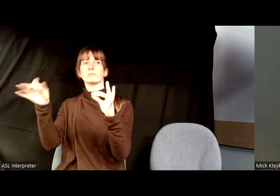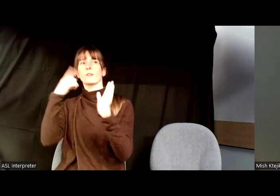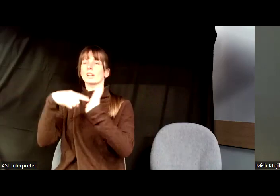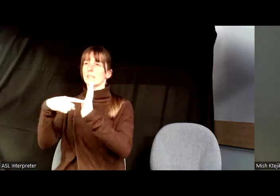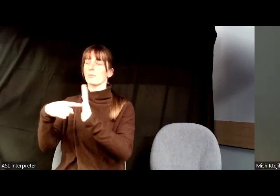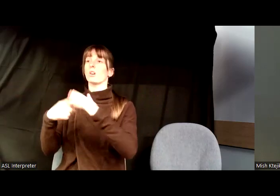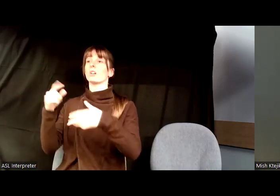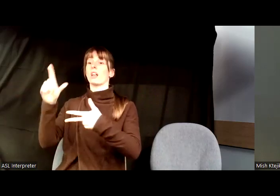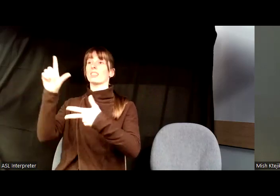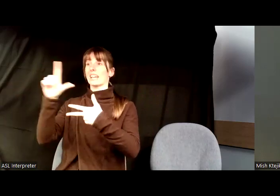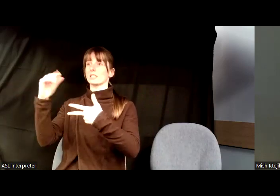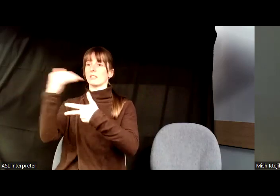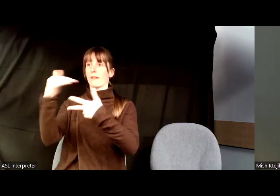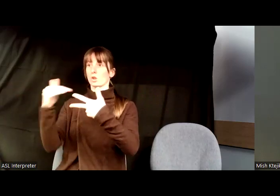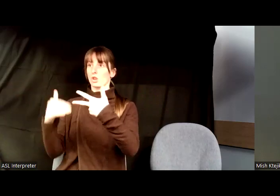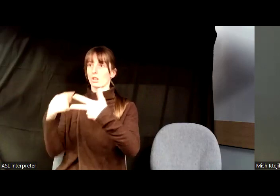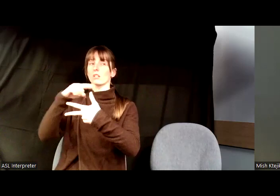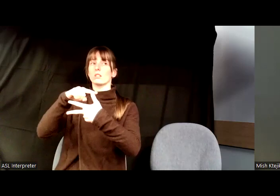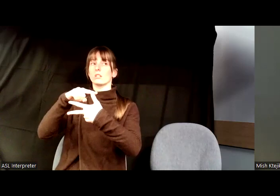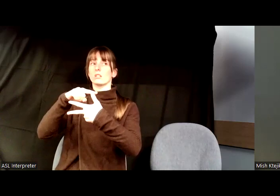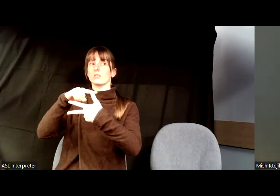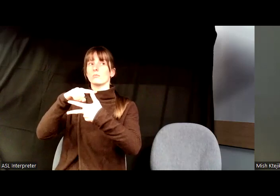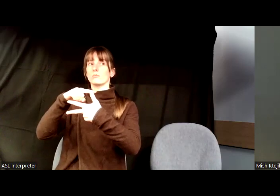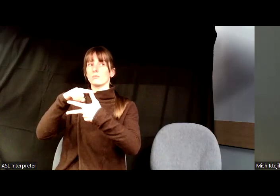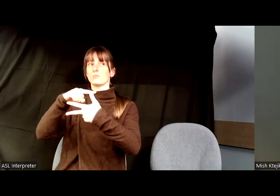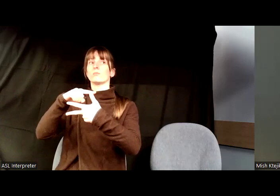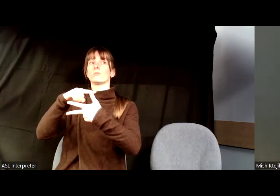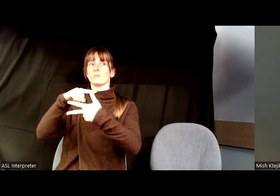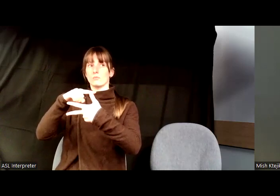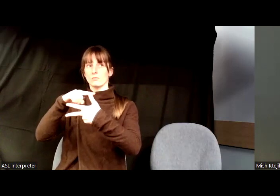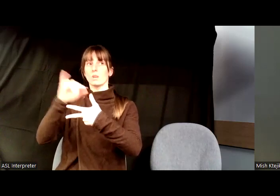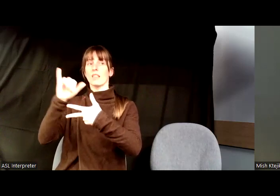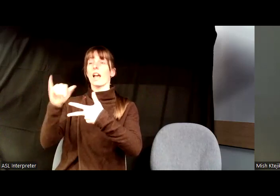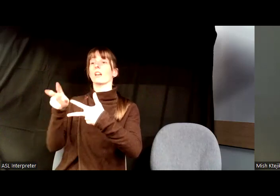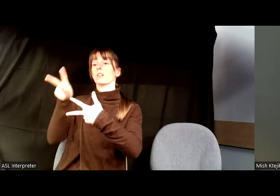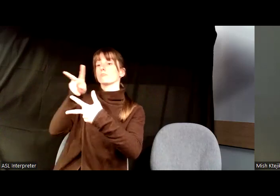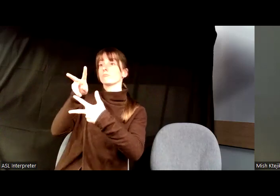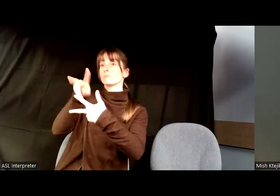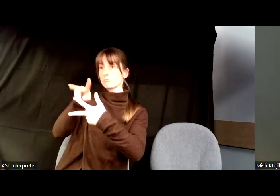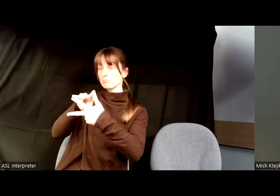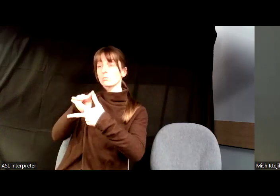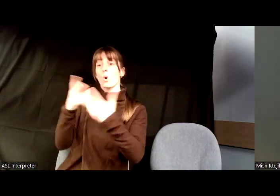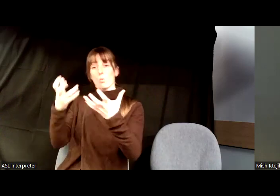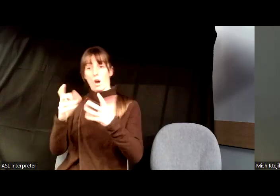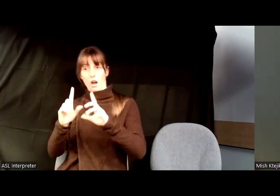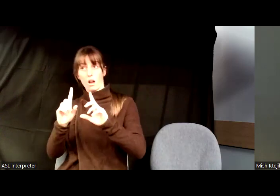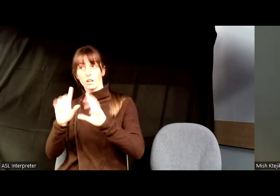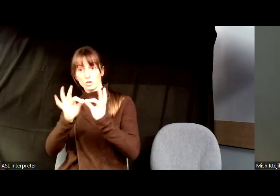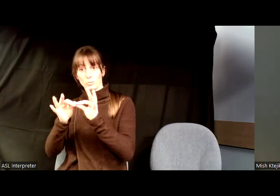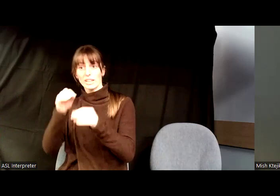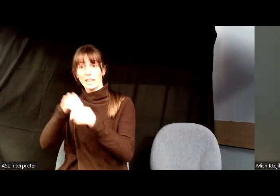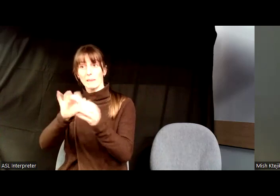supervisor or generalist has to be a medical or legal in order to provide those two services. That's what this says, and like the